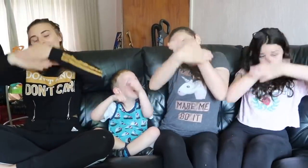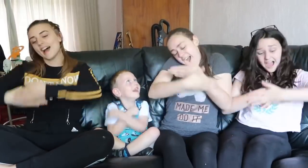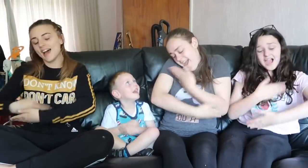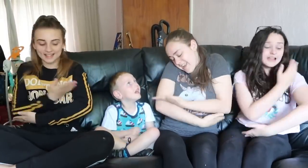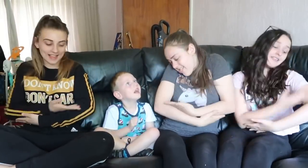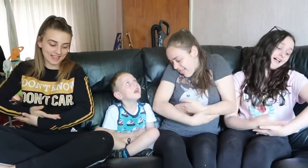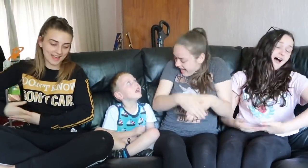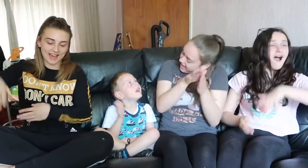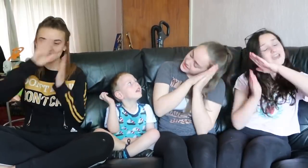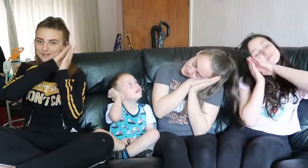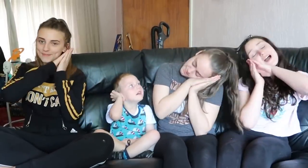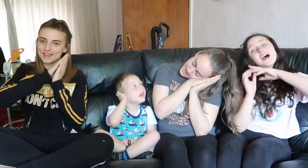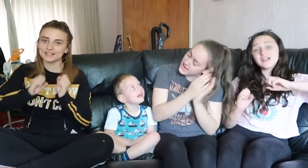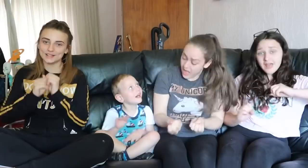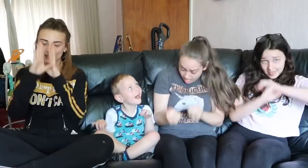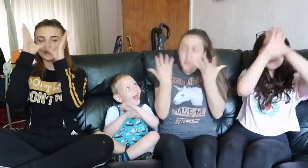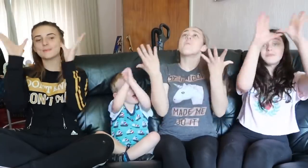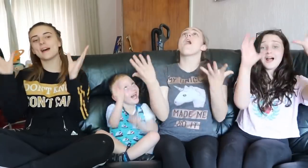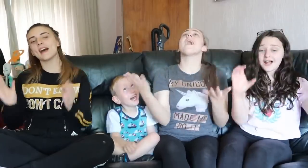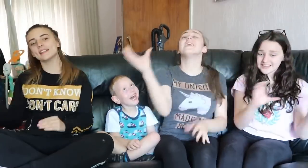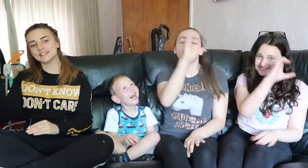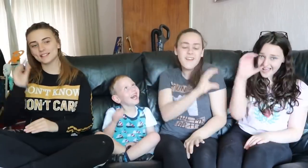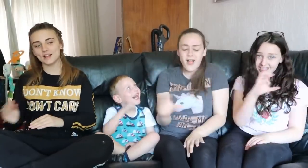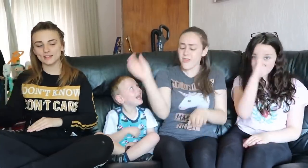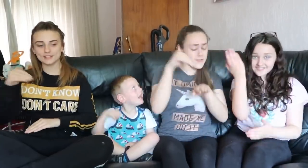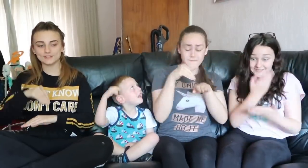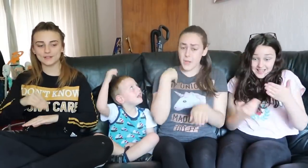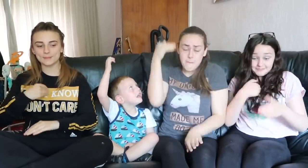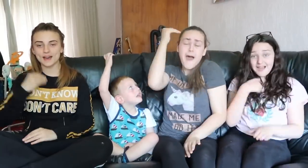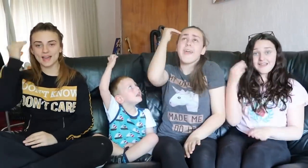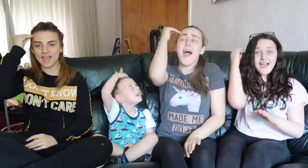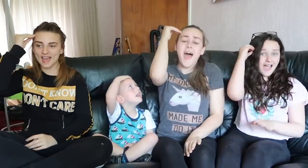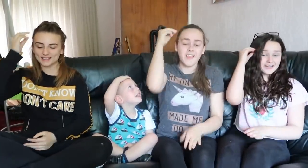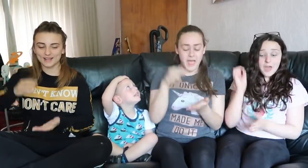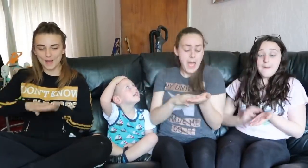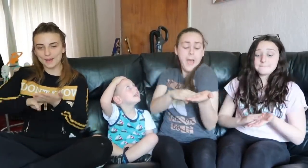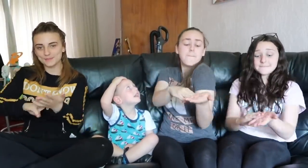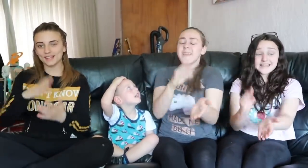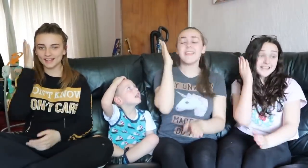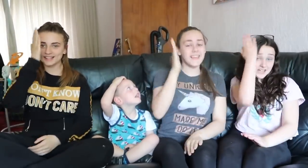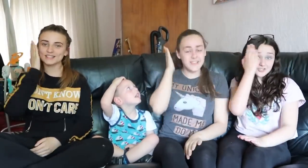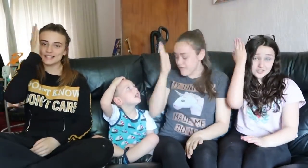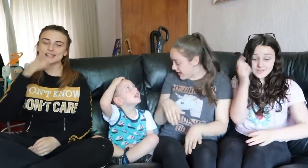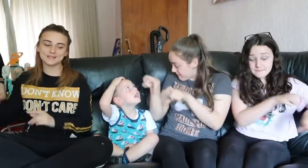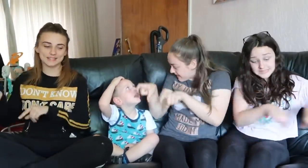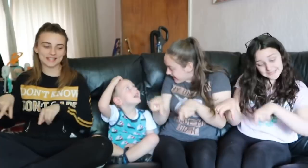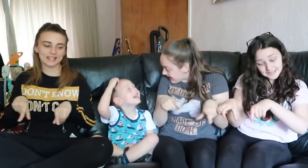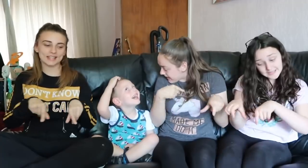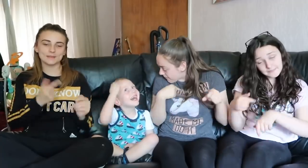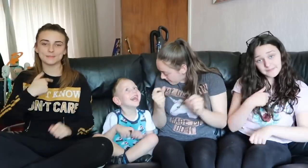night I end up The brightest colors fill my head A million dreams are keeping